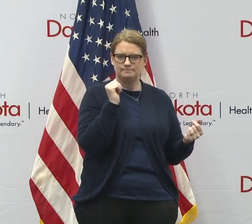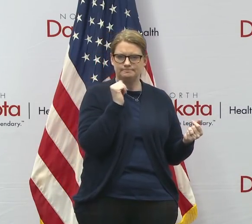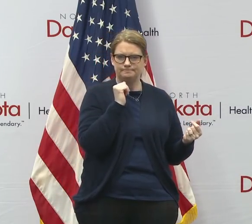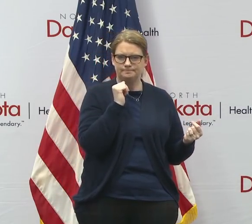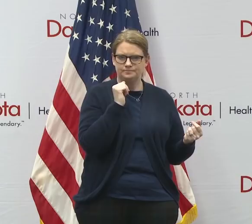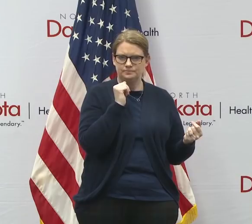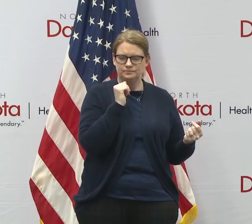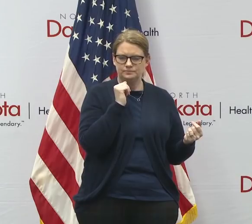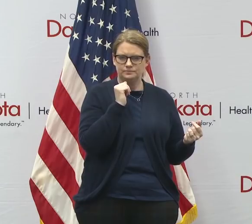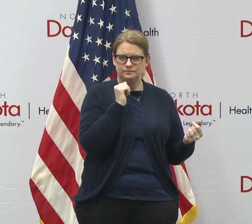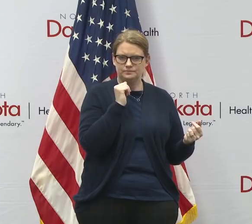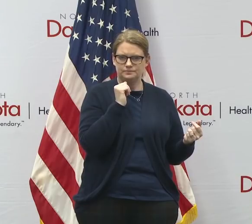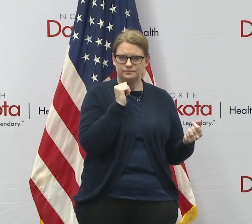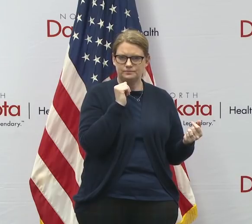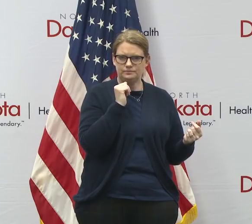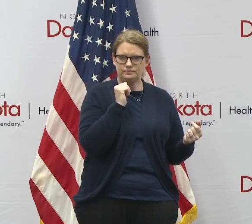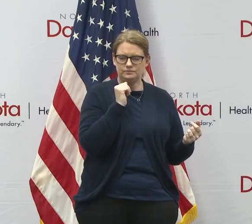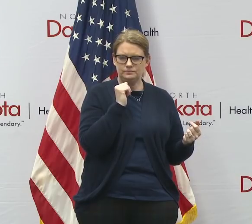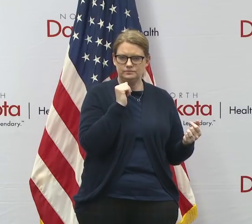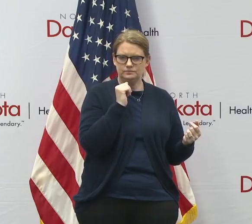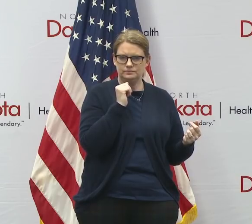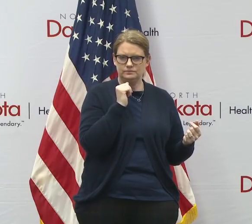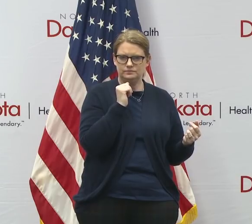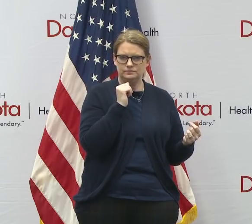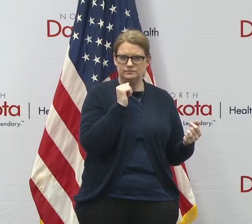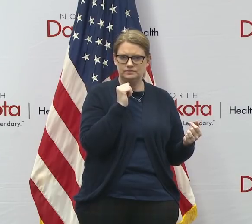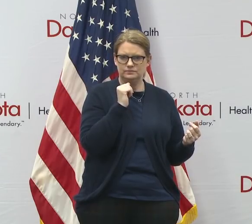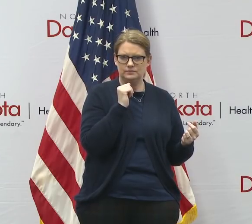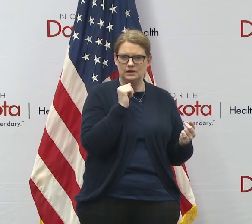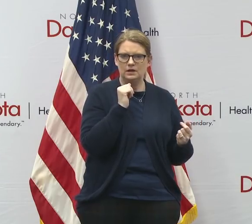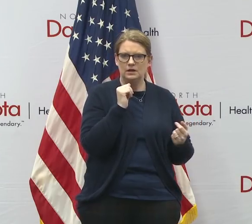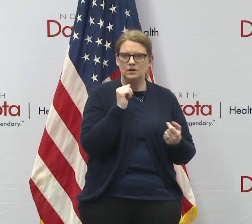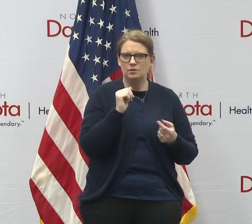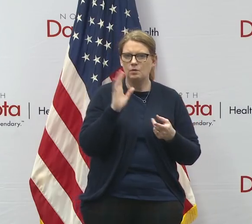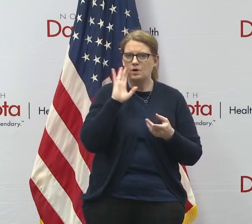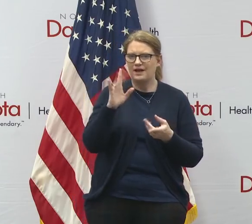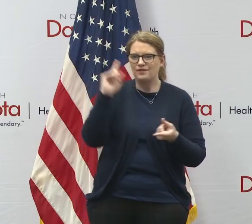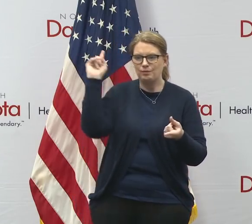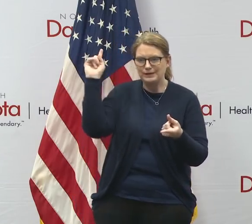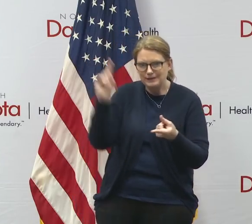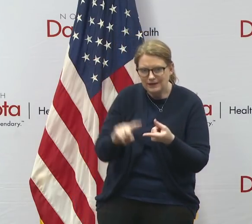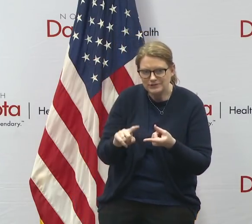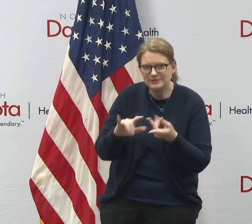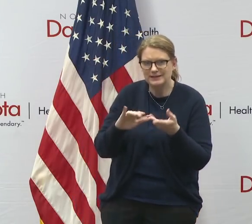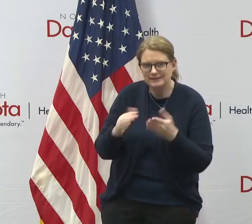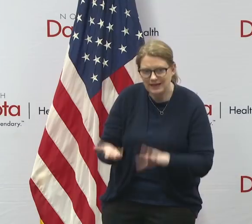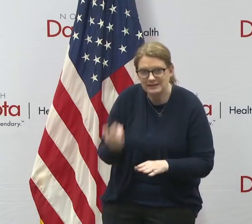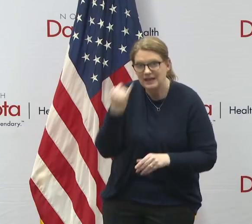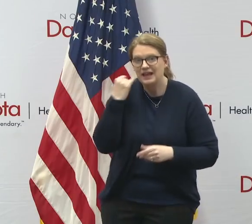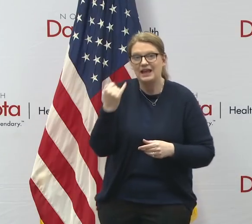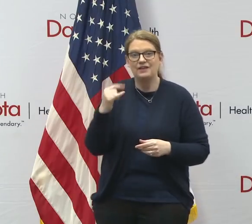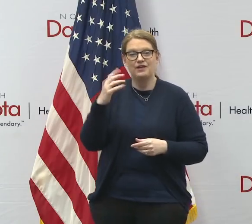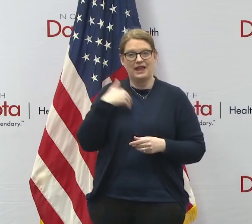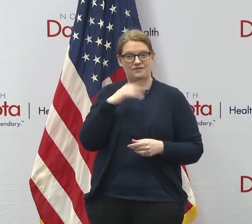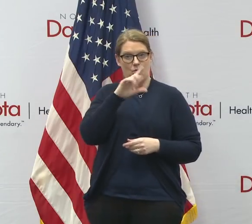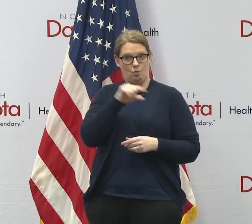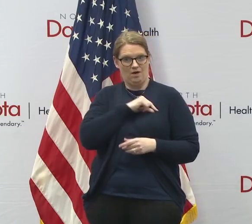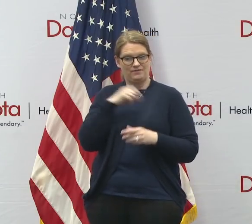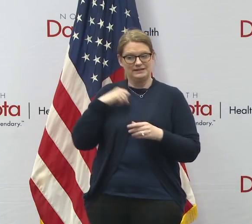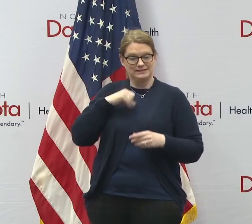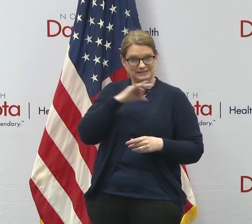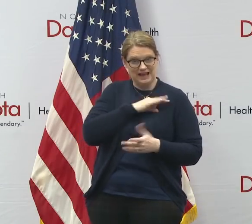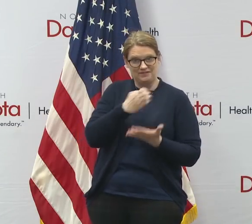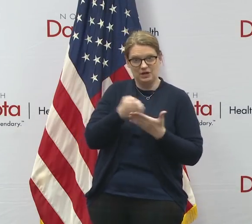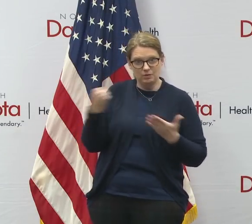more success or a reduction in the morbidity if we've got qualified staff and the right equipment. That means